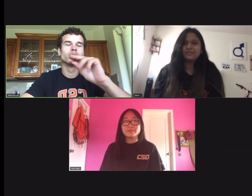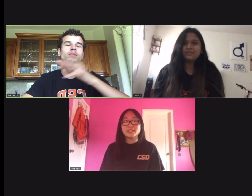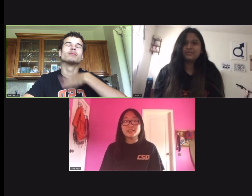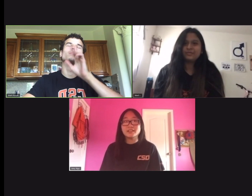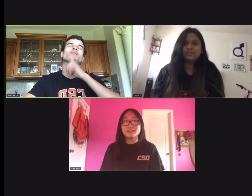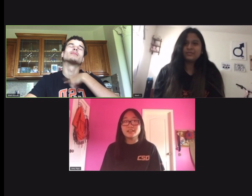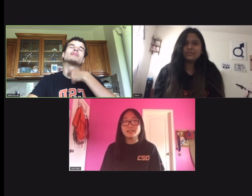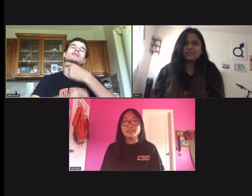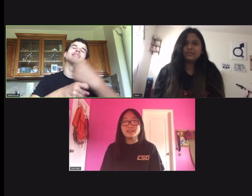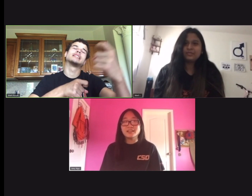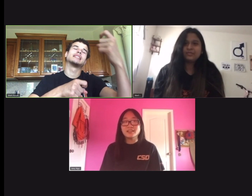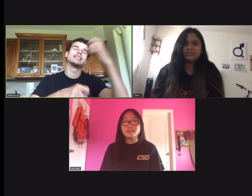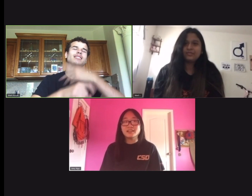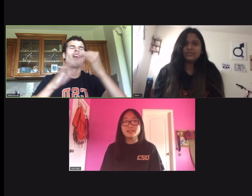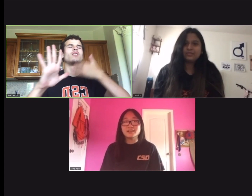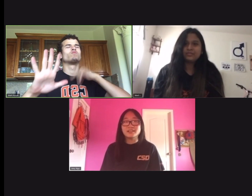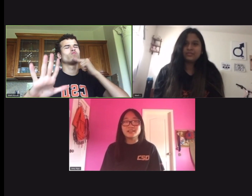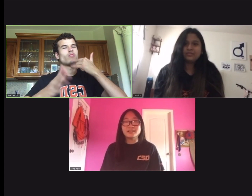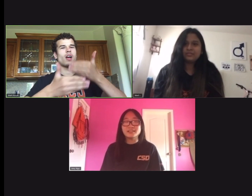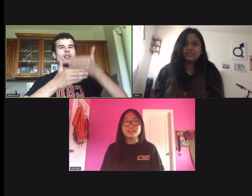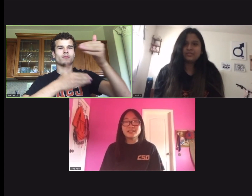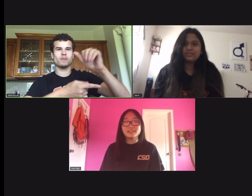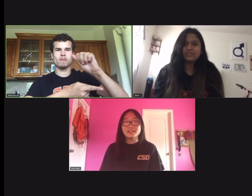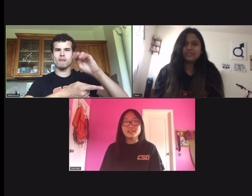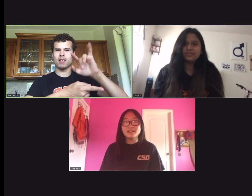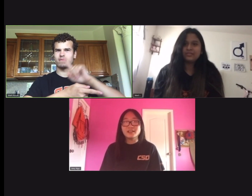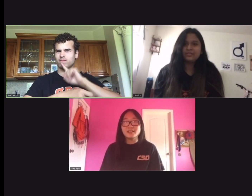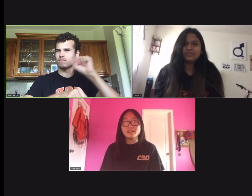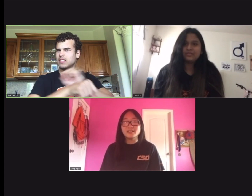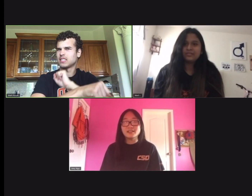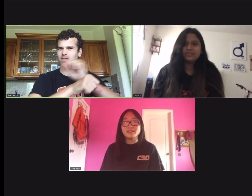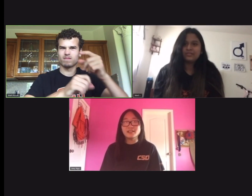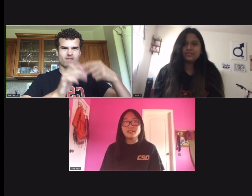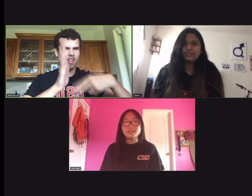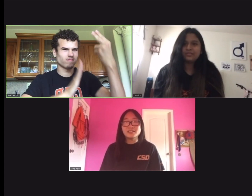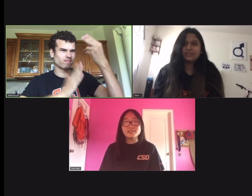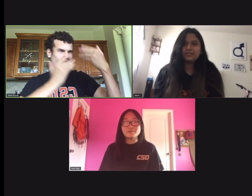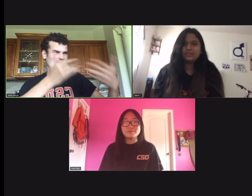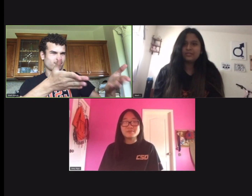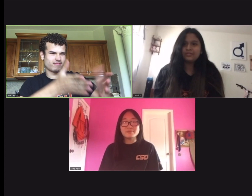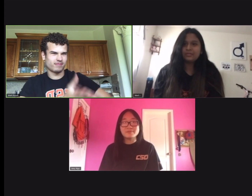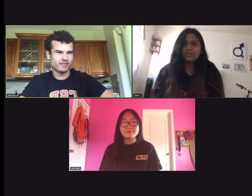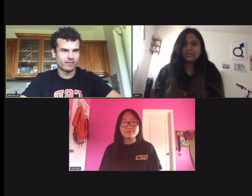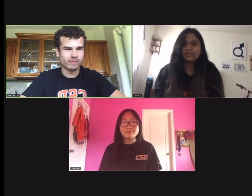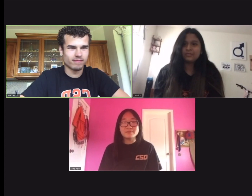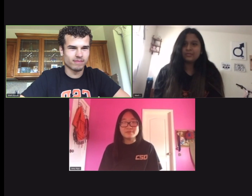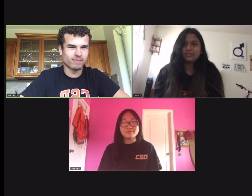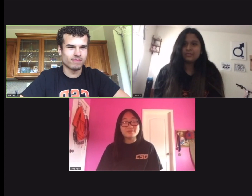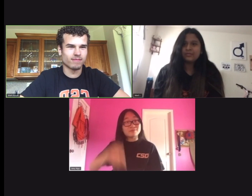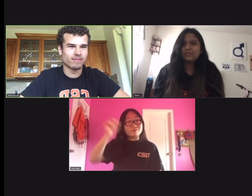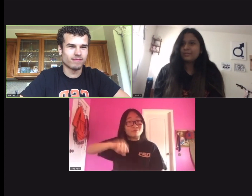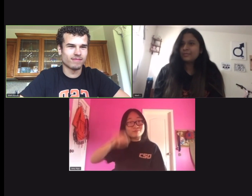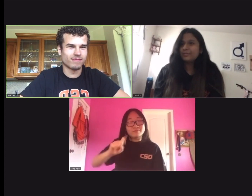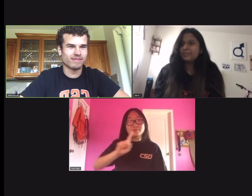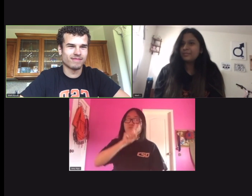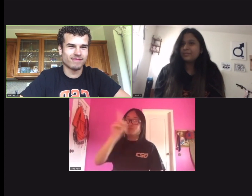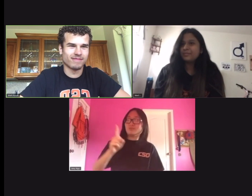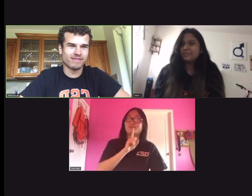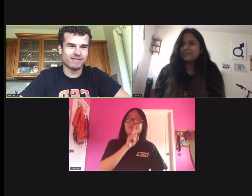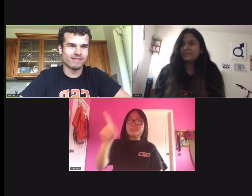Is that the actual cover? No, we're kidding. Okay, I'm serious. Amy, the next one. This is it, right? Yes, this is